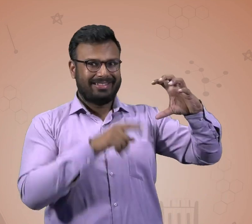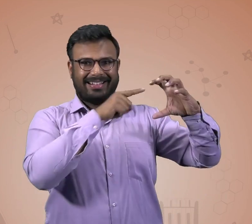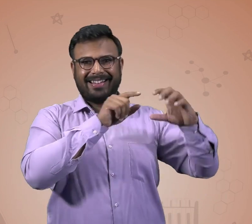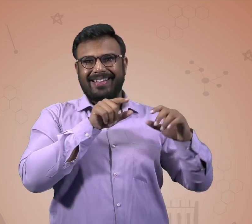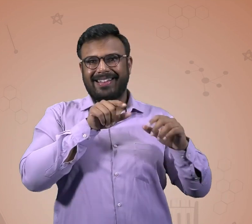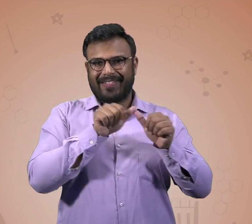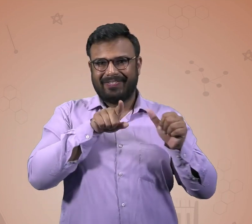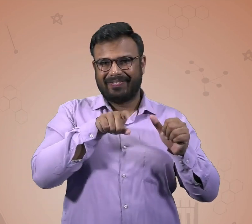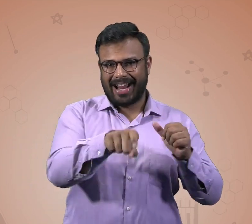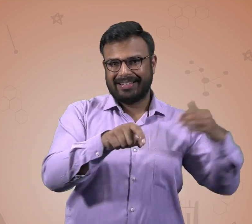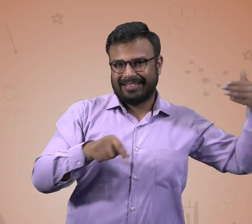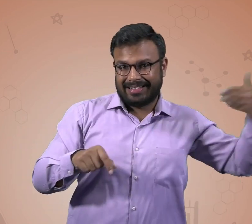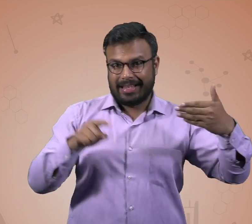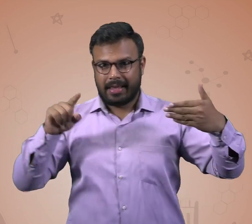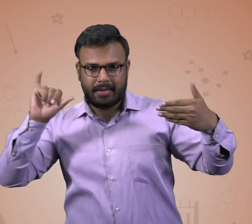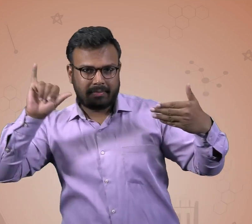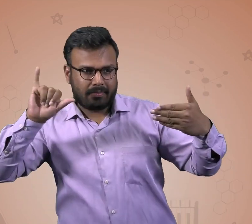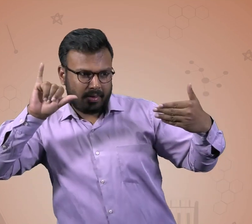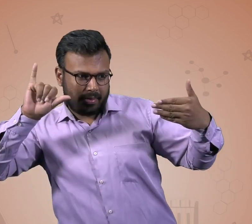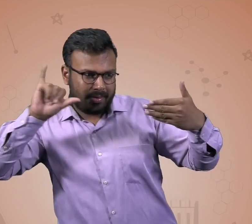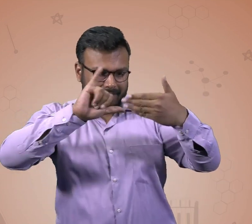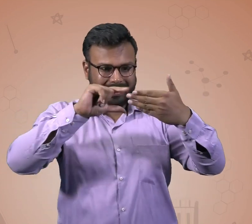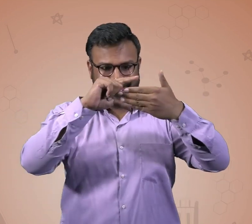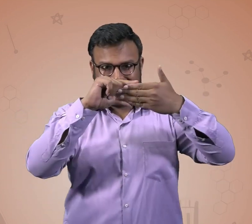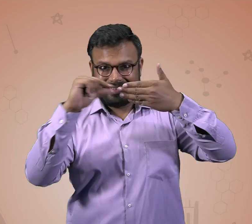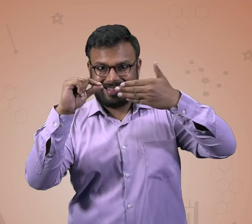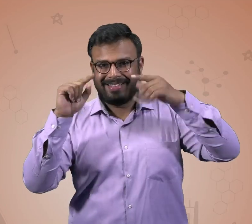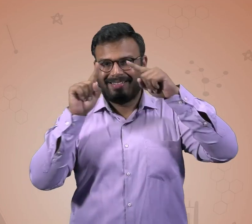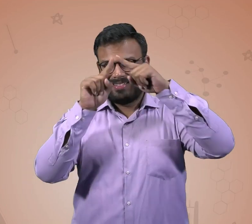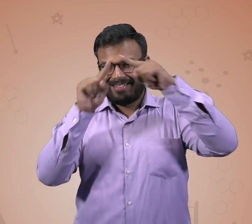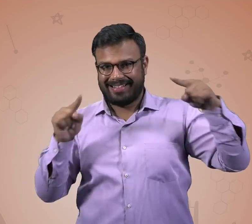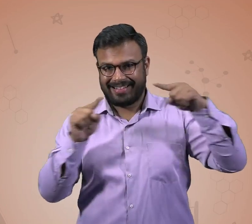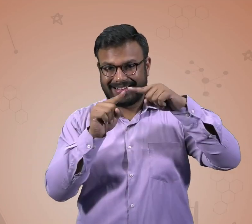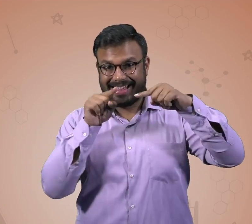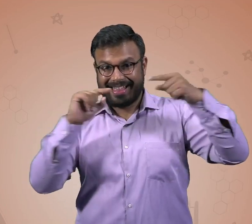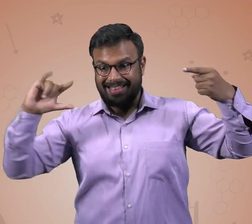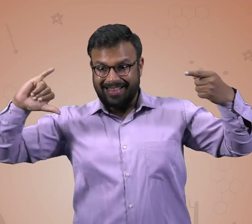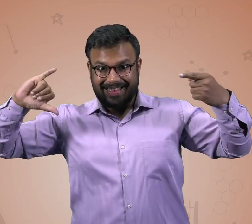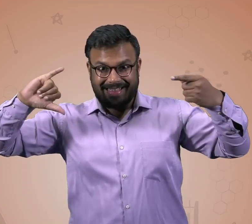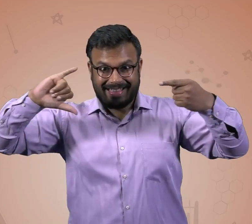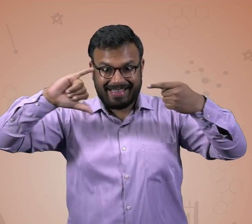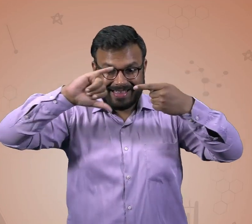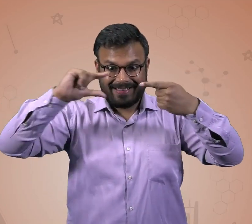The antibodies latch itself to the antigen according to the lock and key